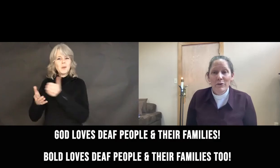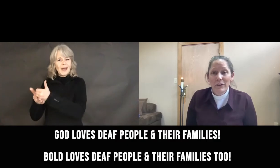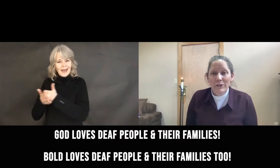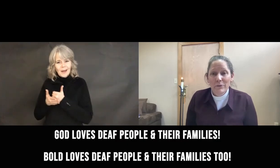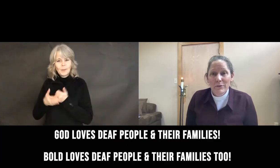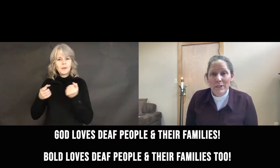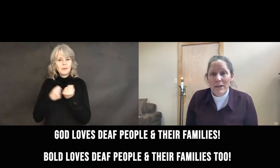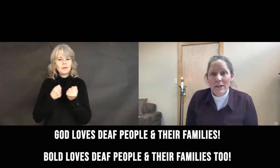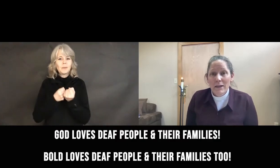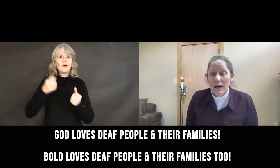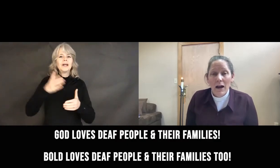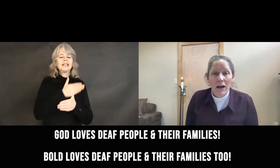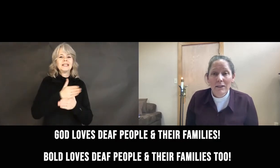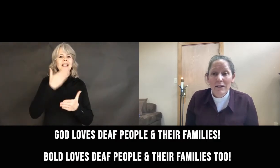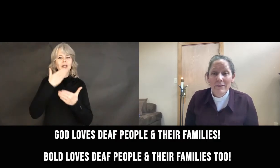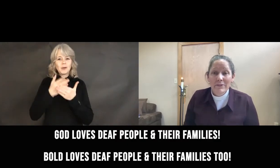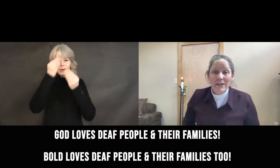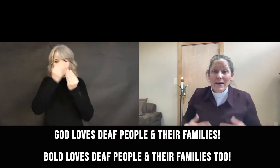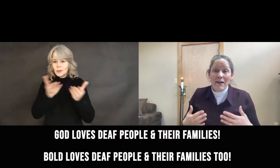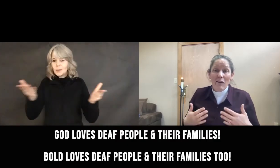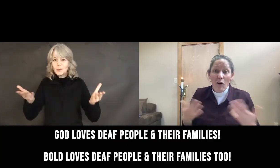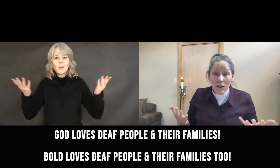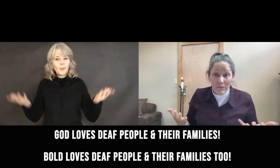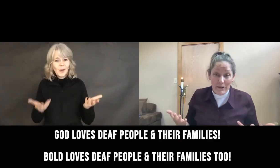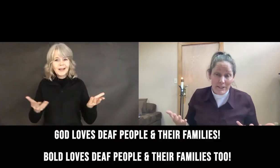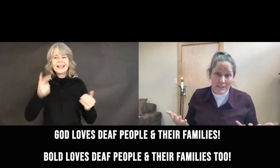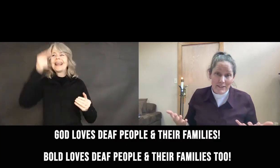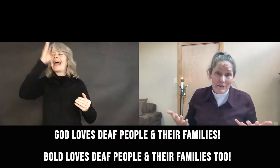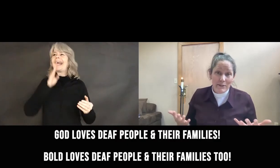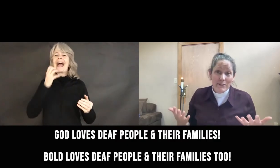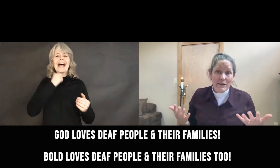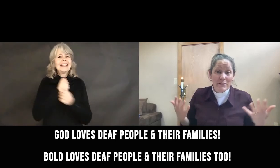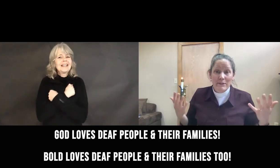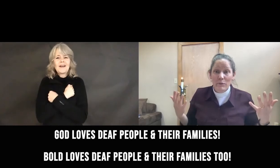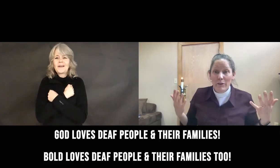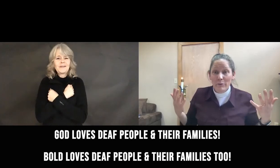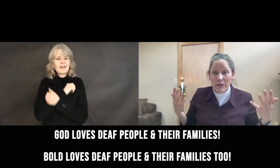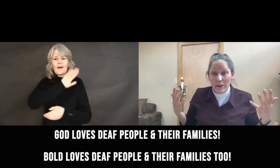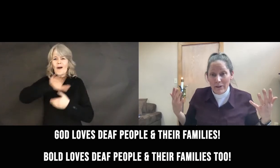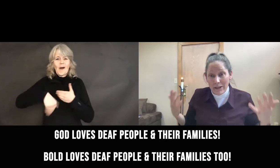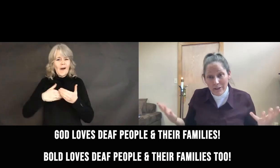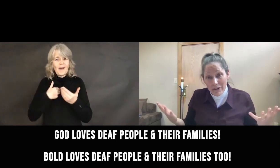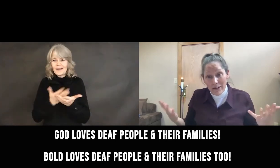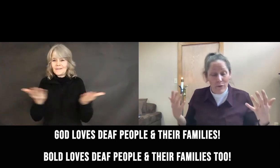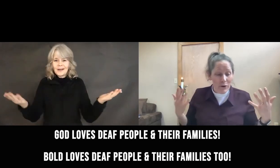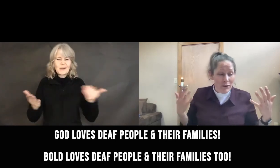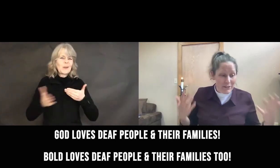good news that God loves all of us, whether we are hearing or